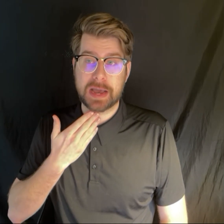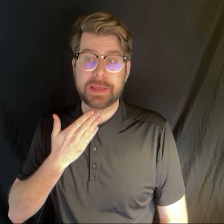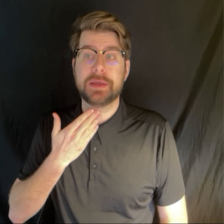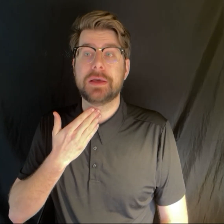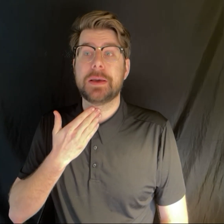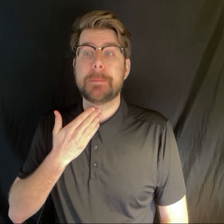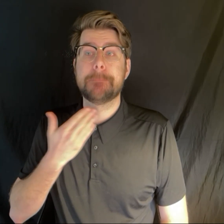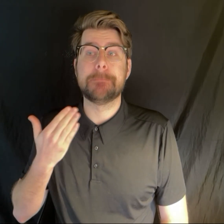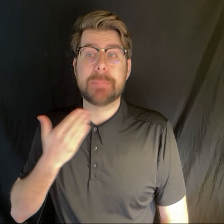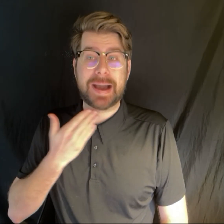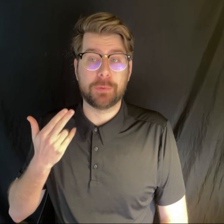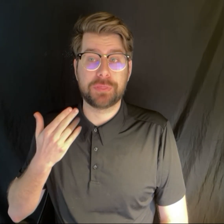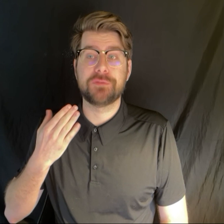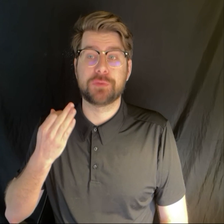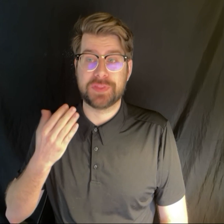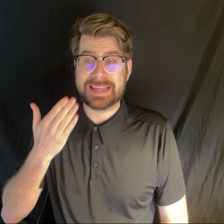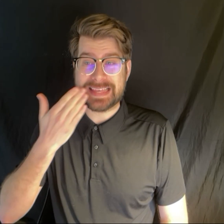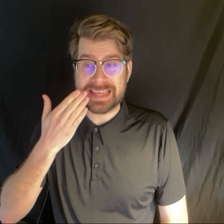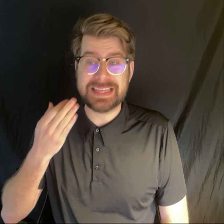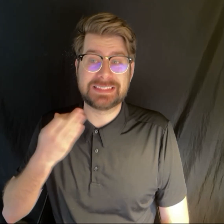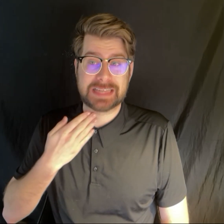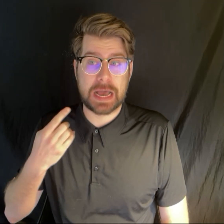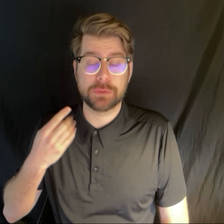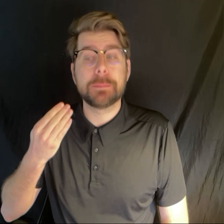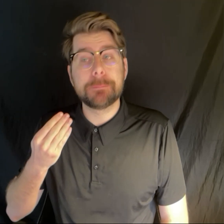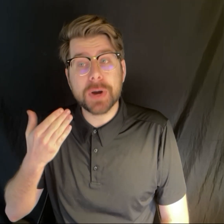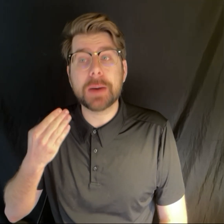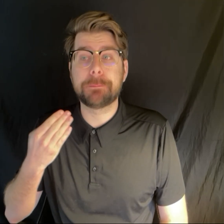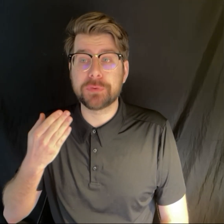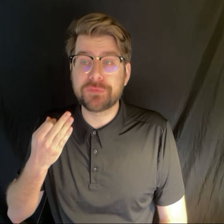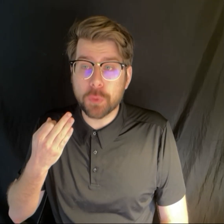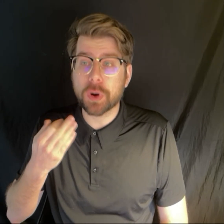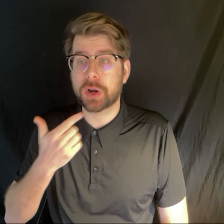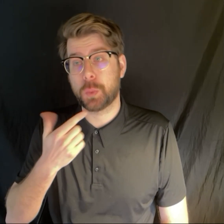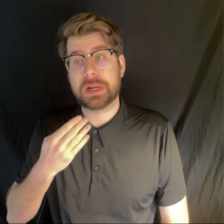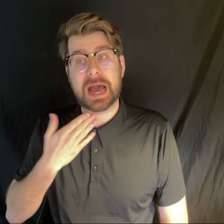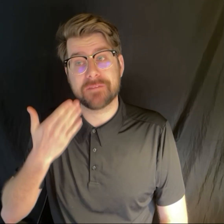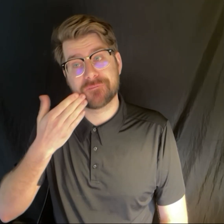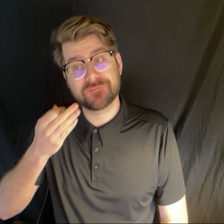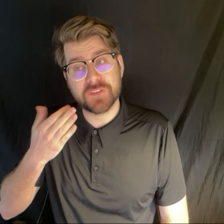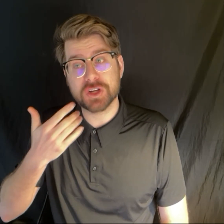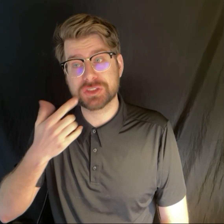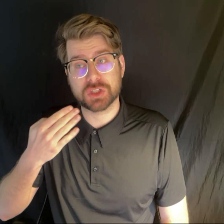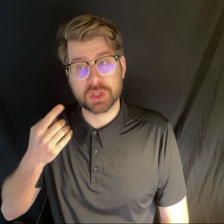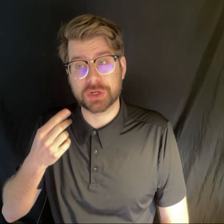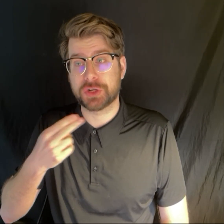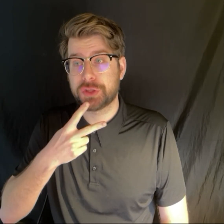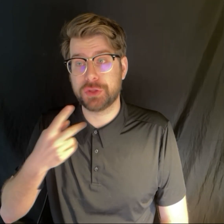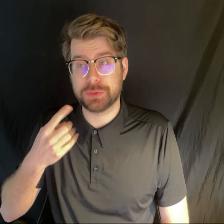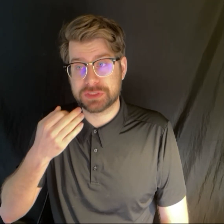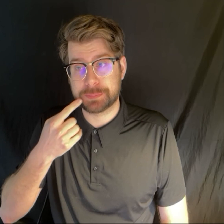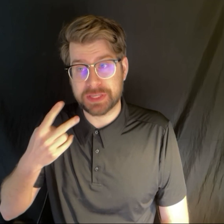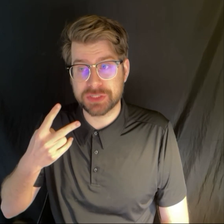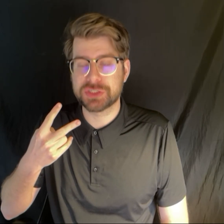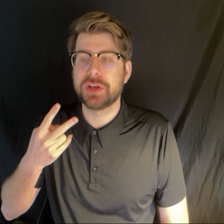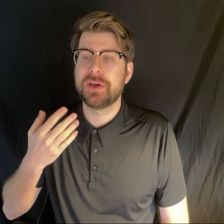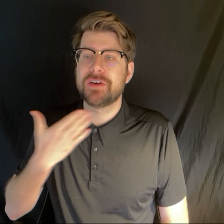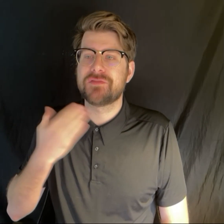my mouth for the E sound. But before, when I first learned cued speech,